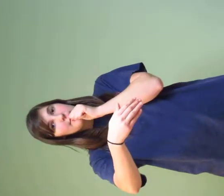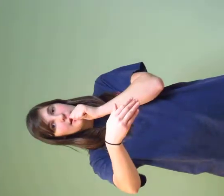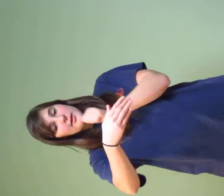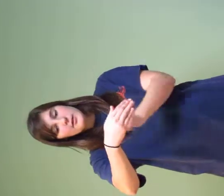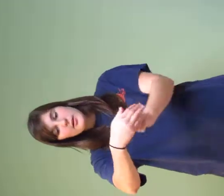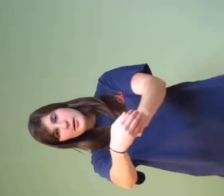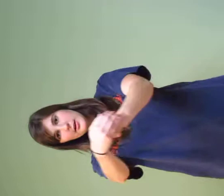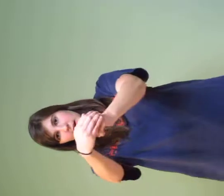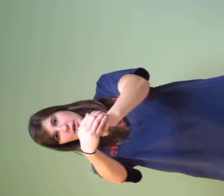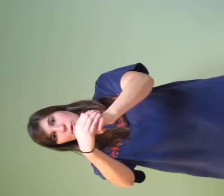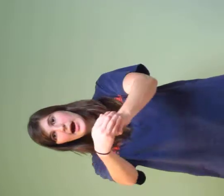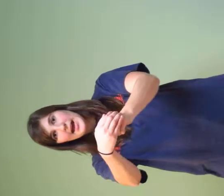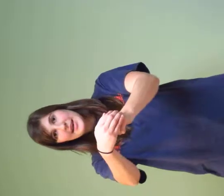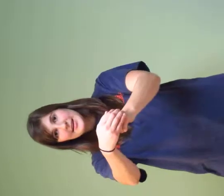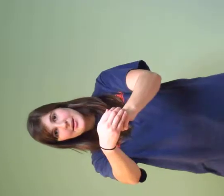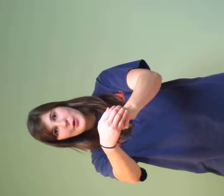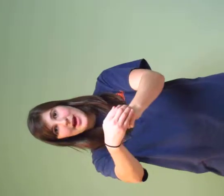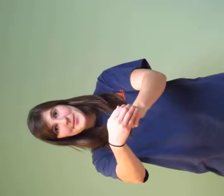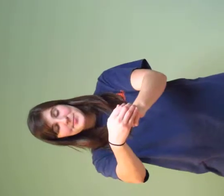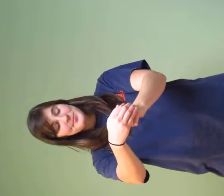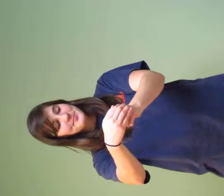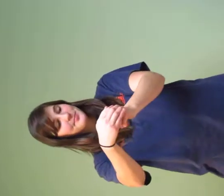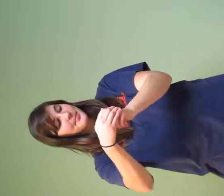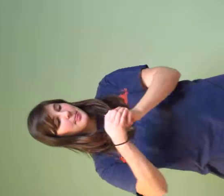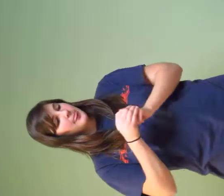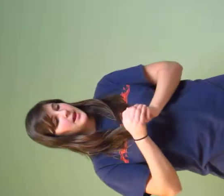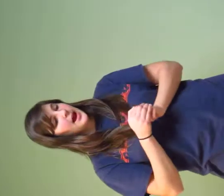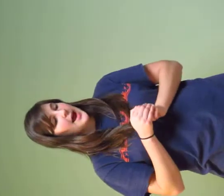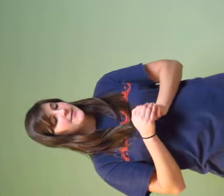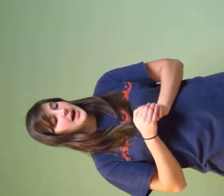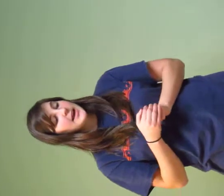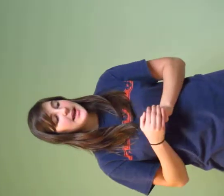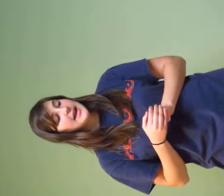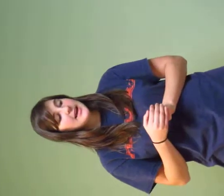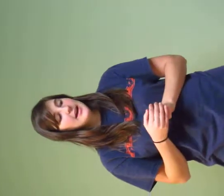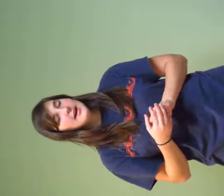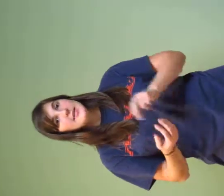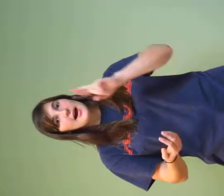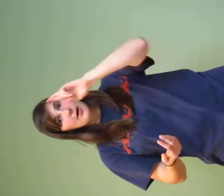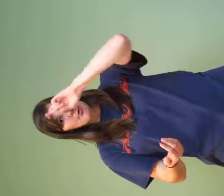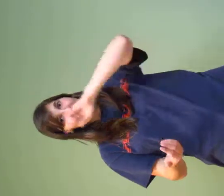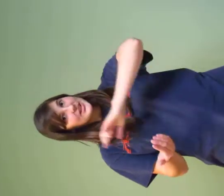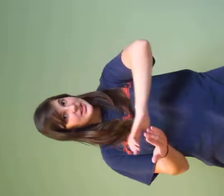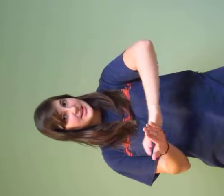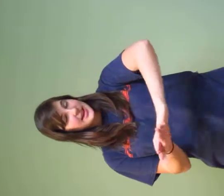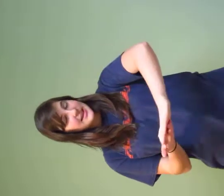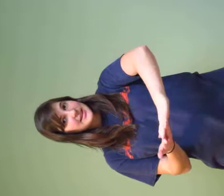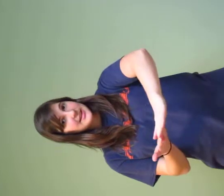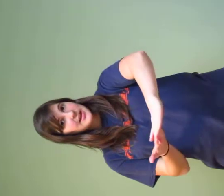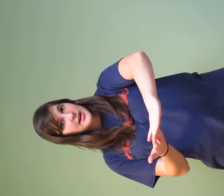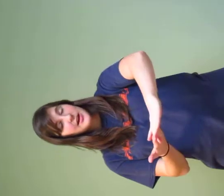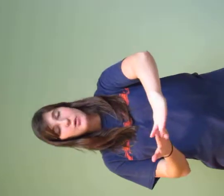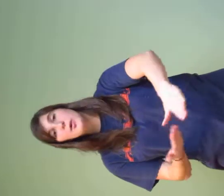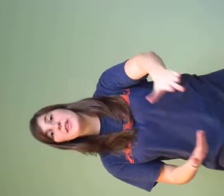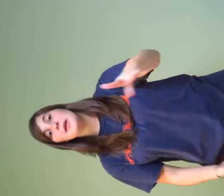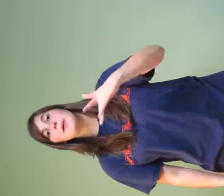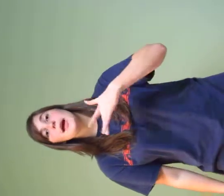here and you hide it, okay? I have not hid thy righteousness within my